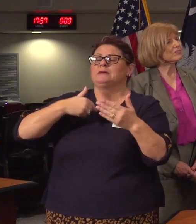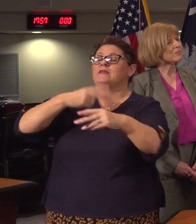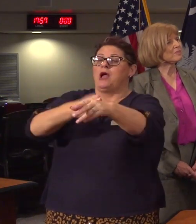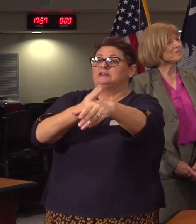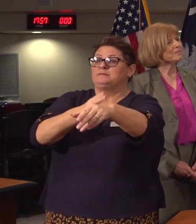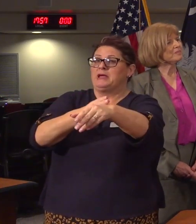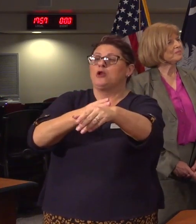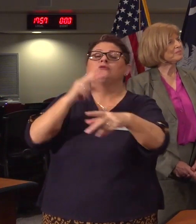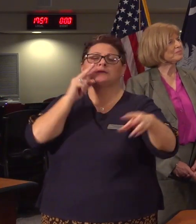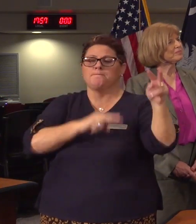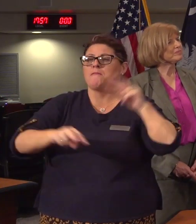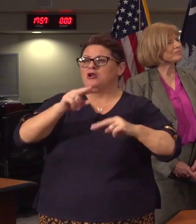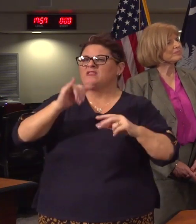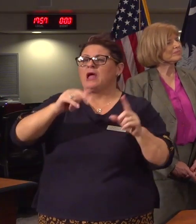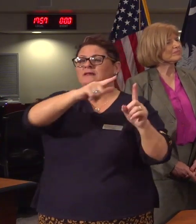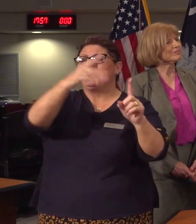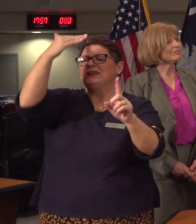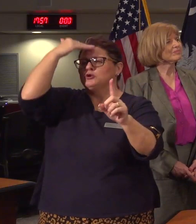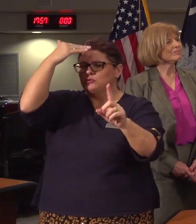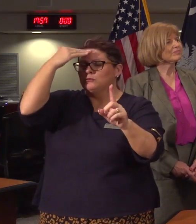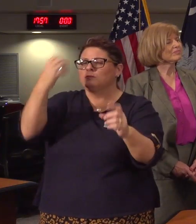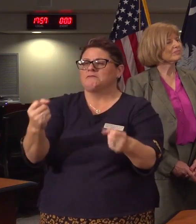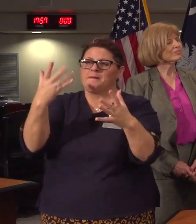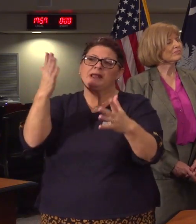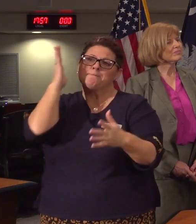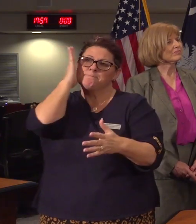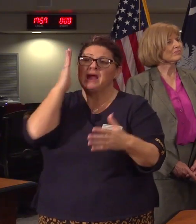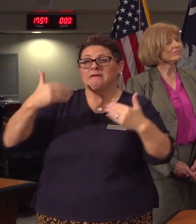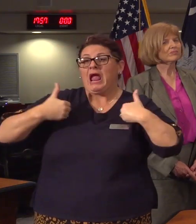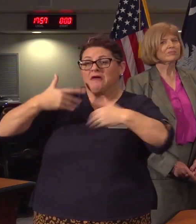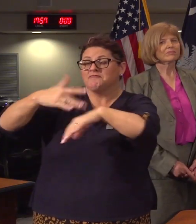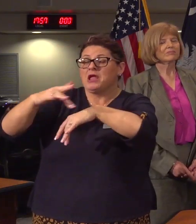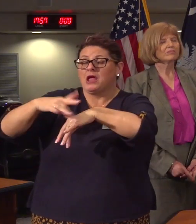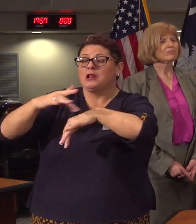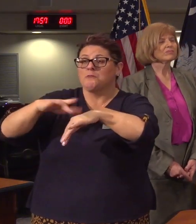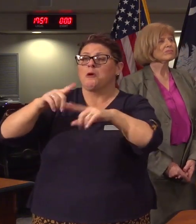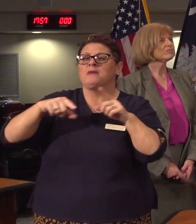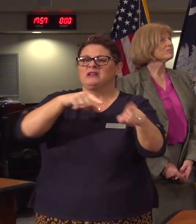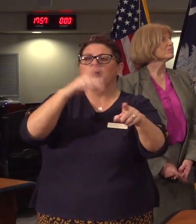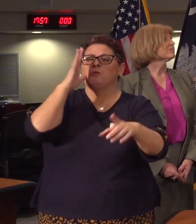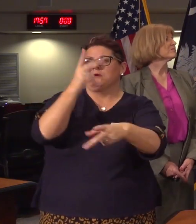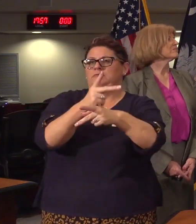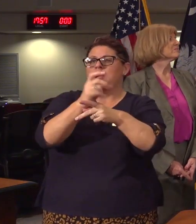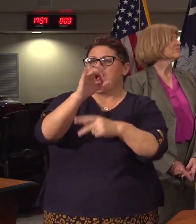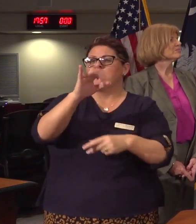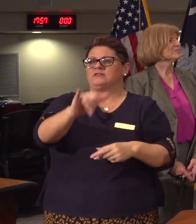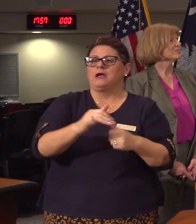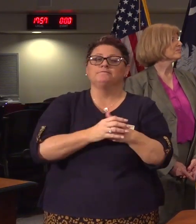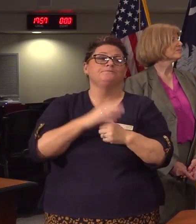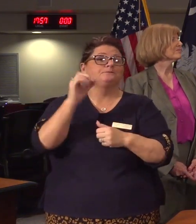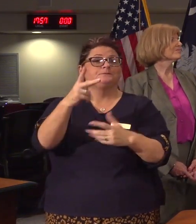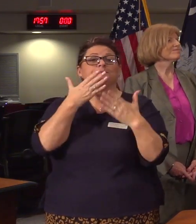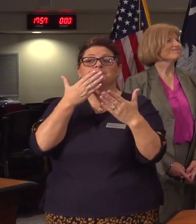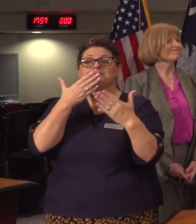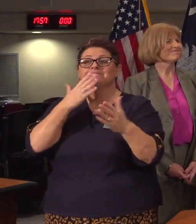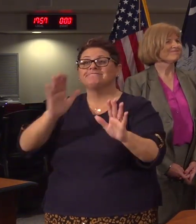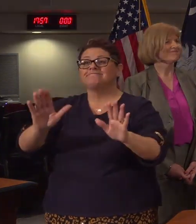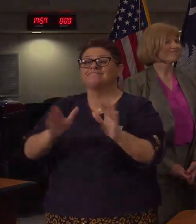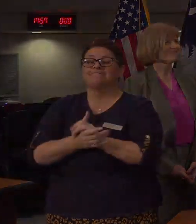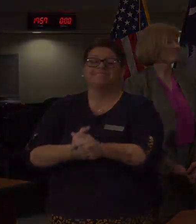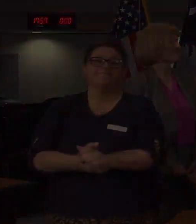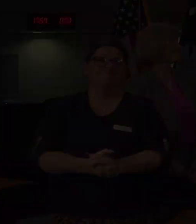as well as other information from DHEC. So bed capacity is available. Thank you very much.